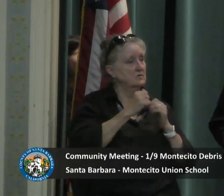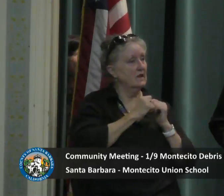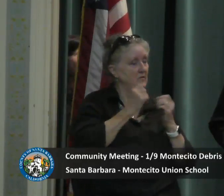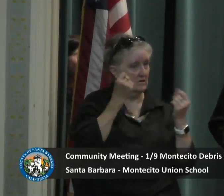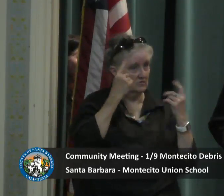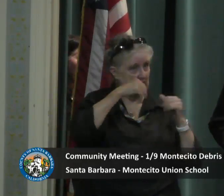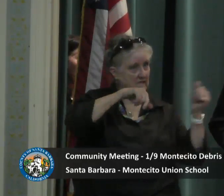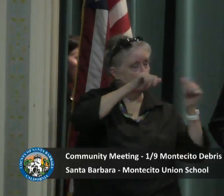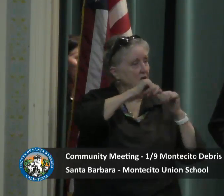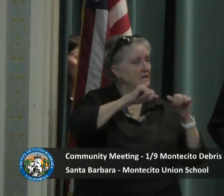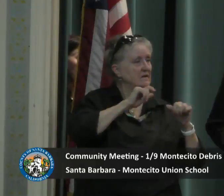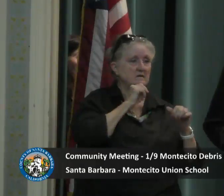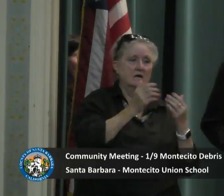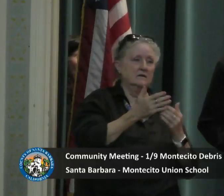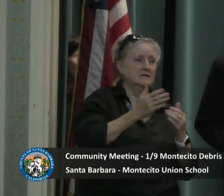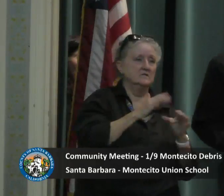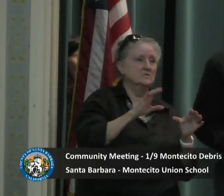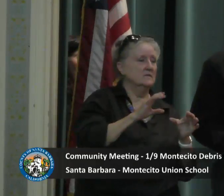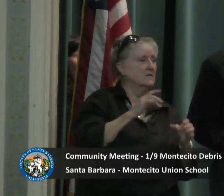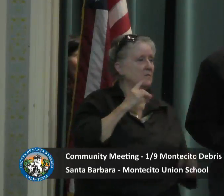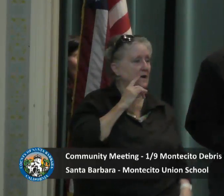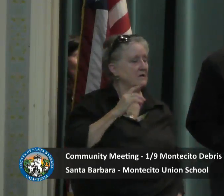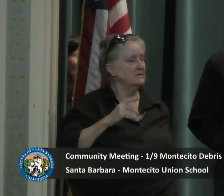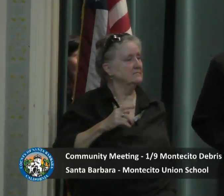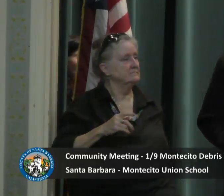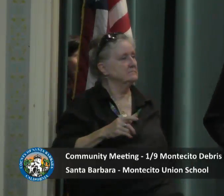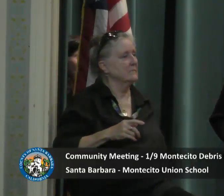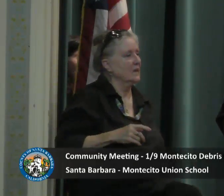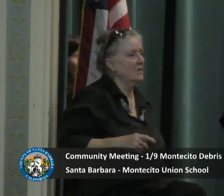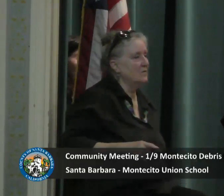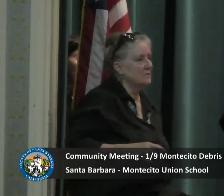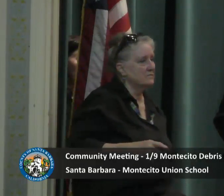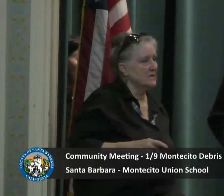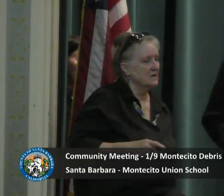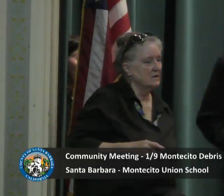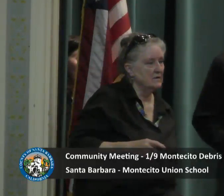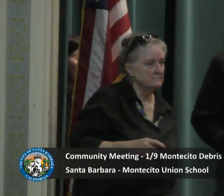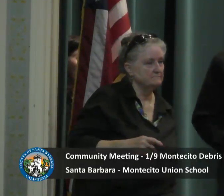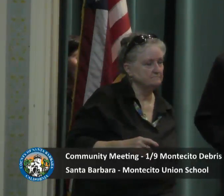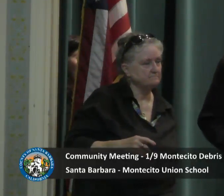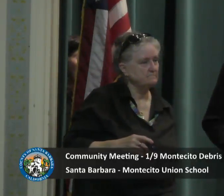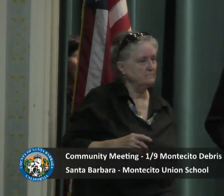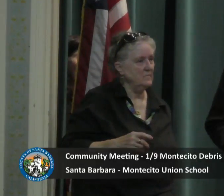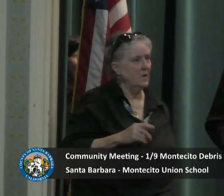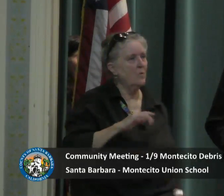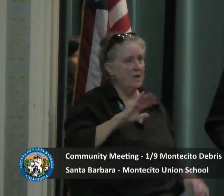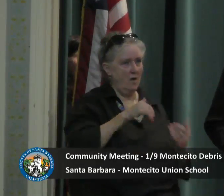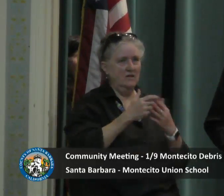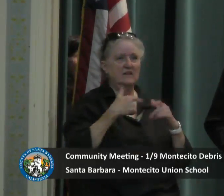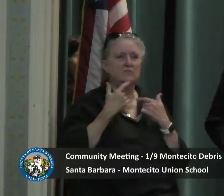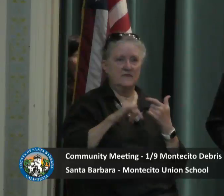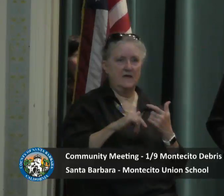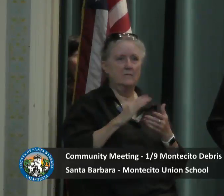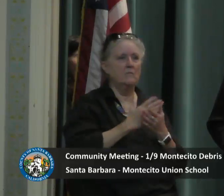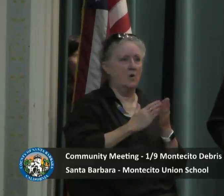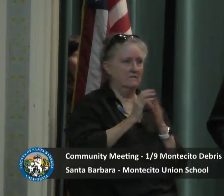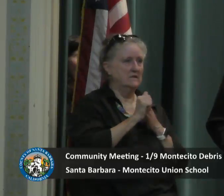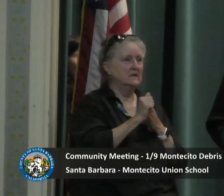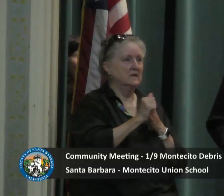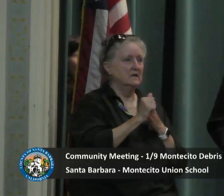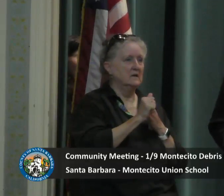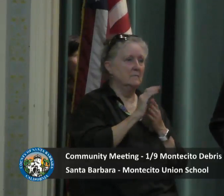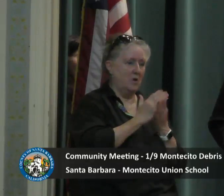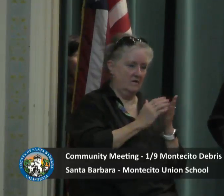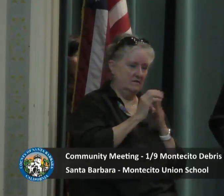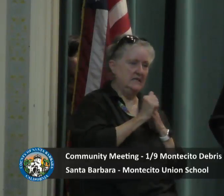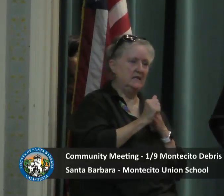each other. And it's not easy to do that, right? We all have to bear the decisions we made. But part of being a leader, part